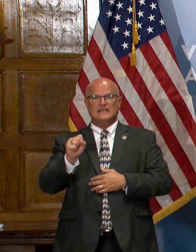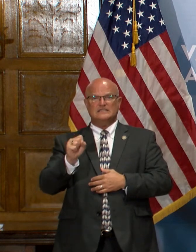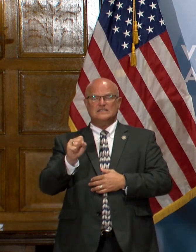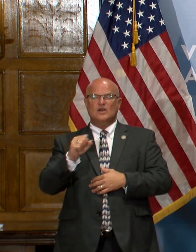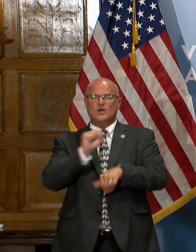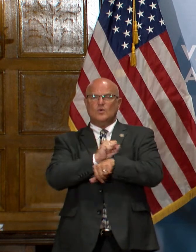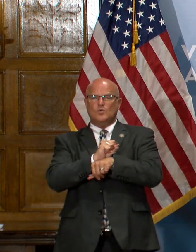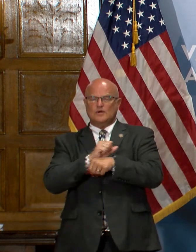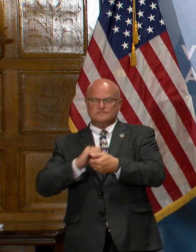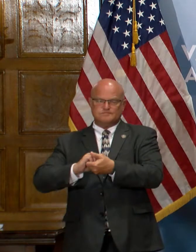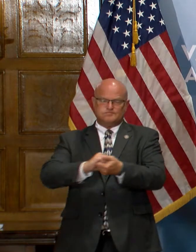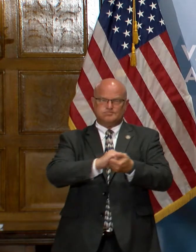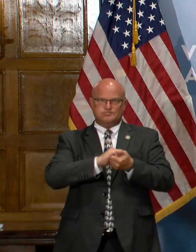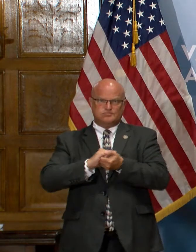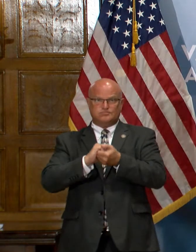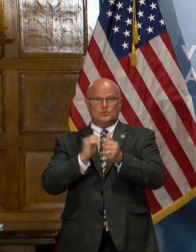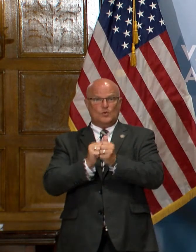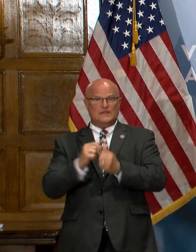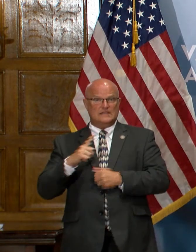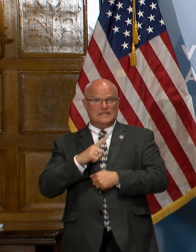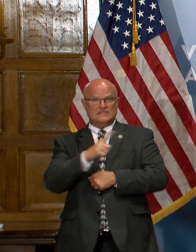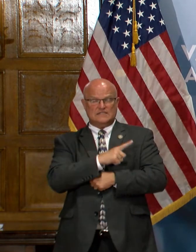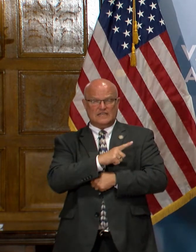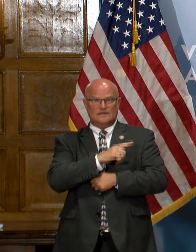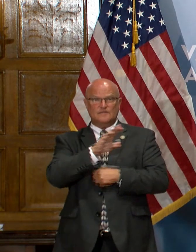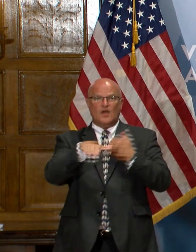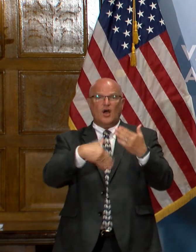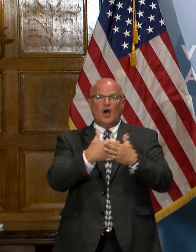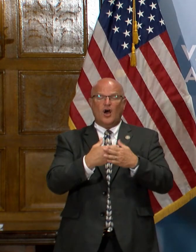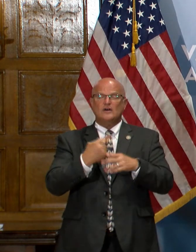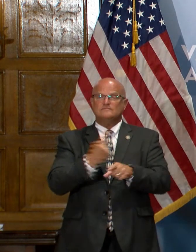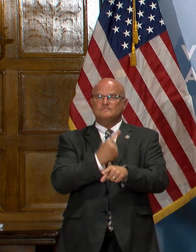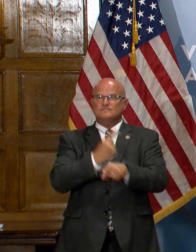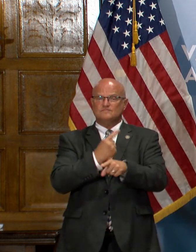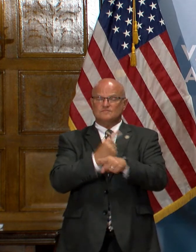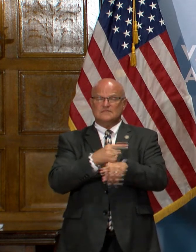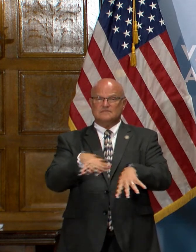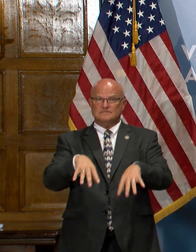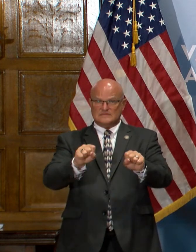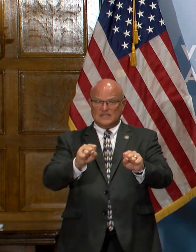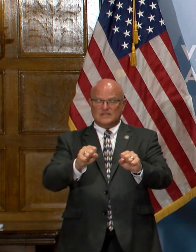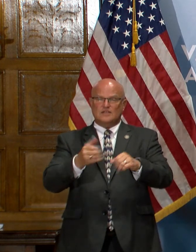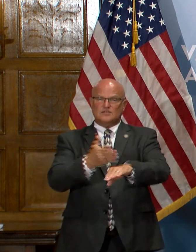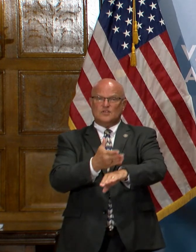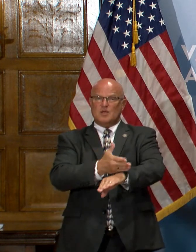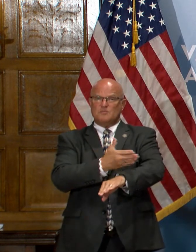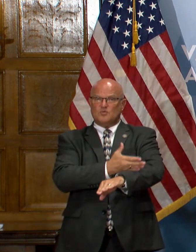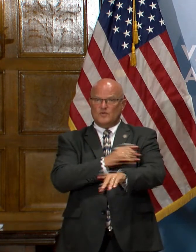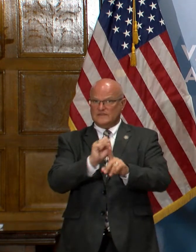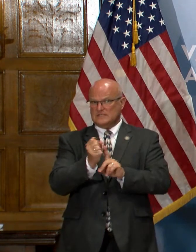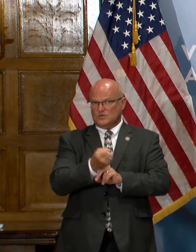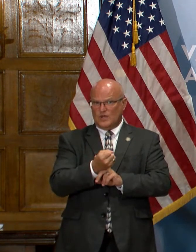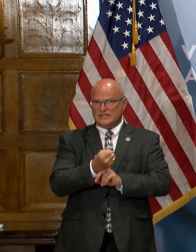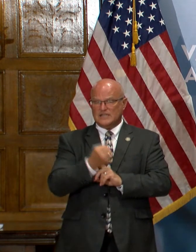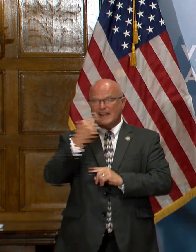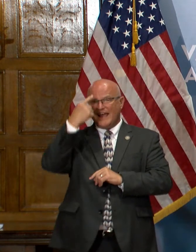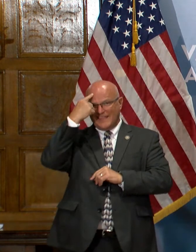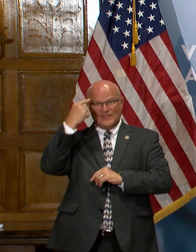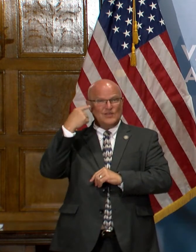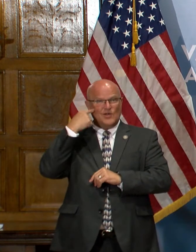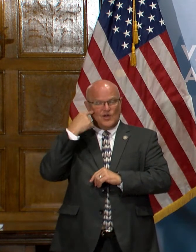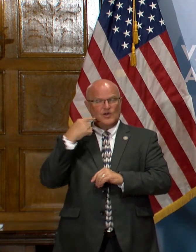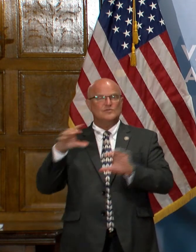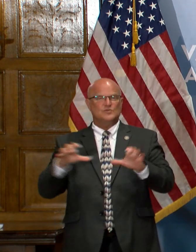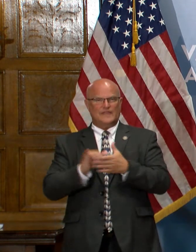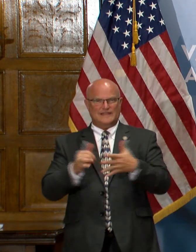closely together, along with the legislature, to take all the reasonable steps we know to take to continue to improve the situation. And I think you heard earlier that we're